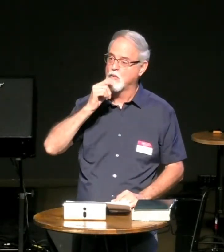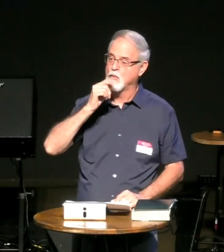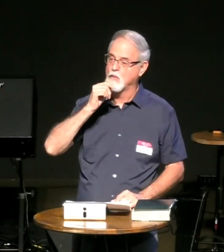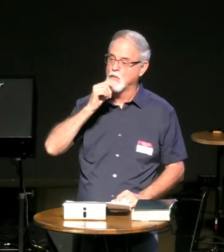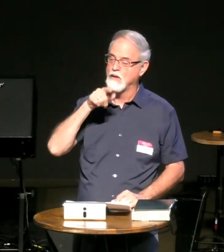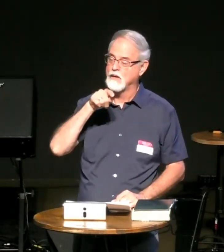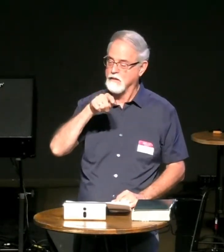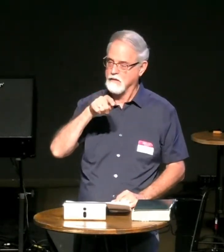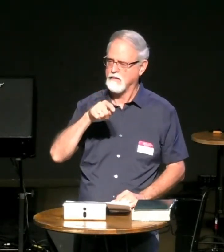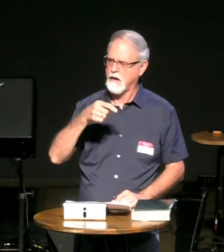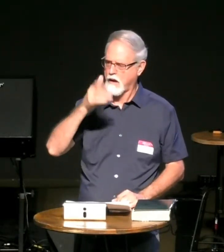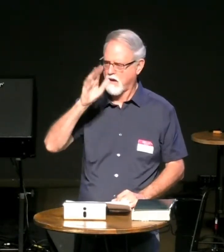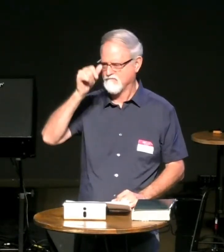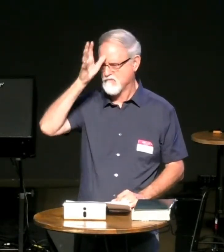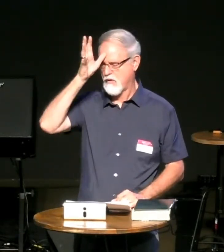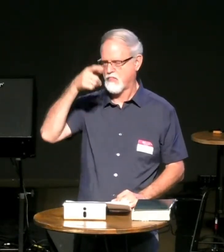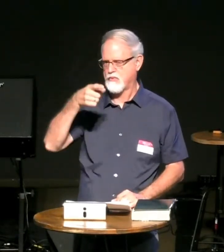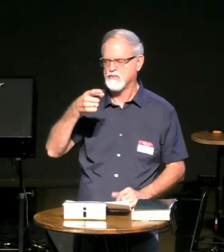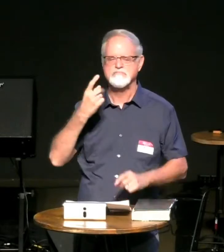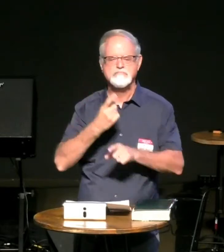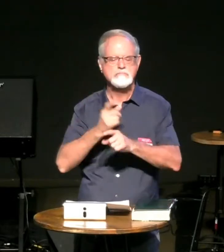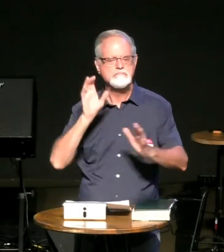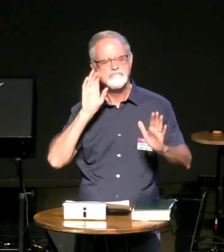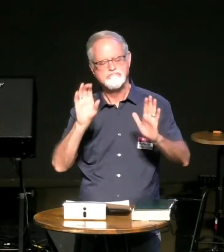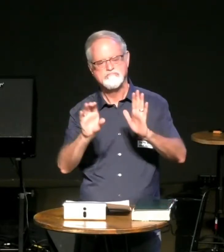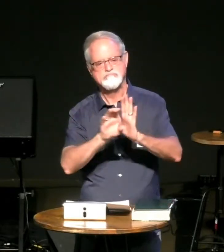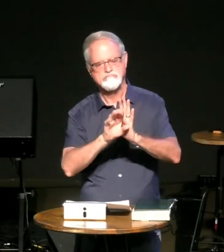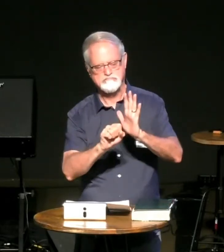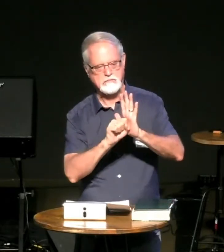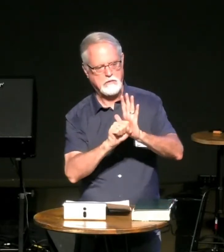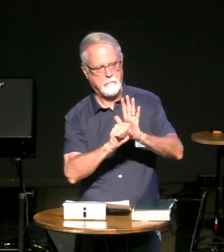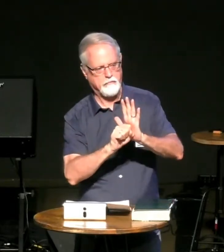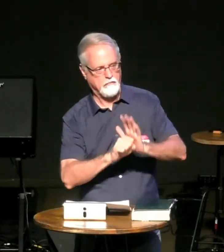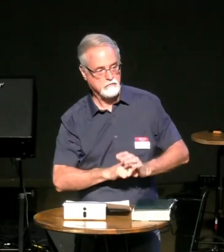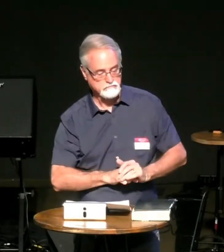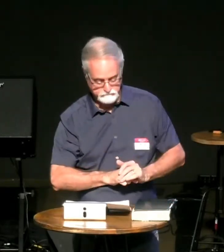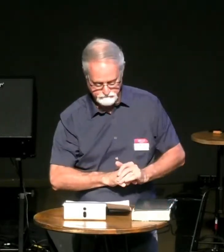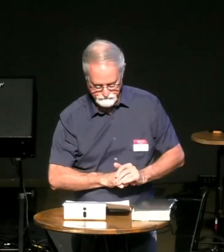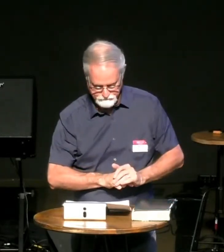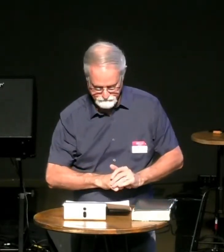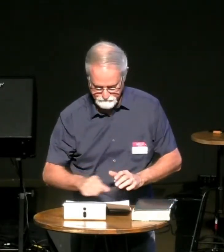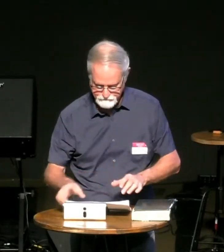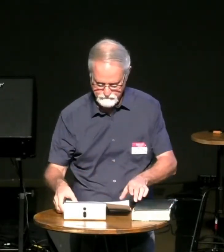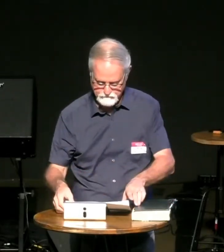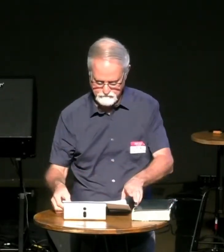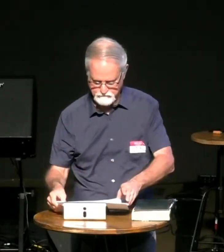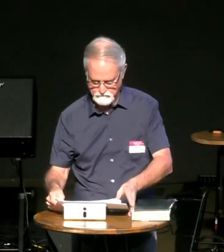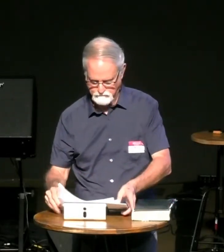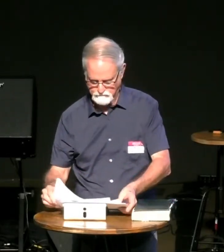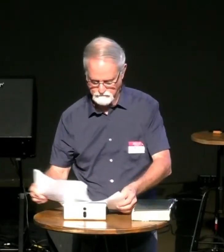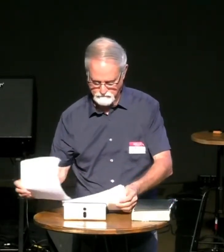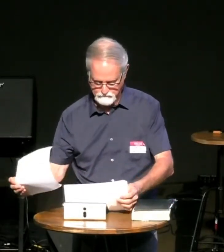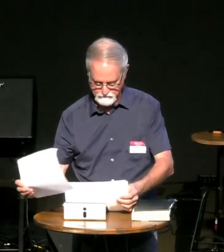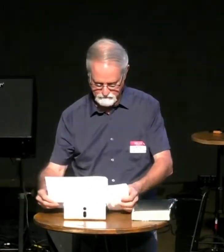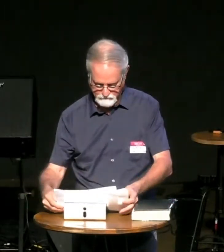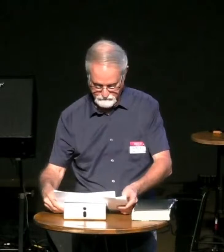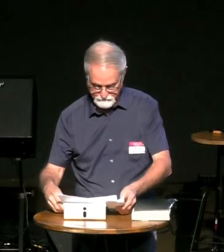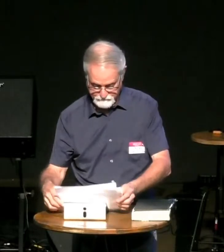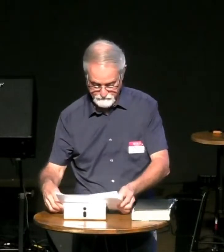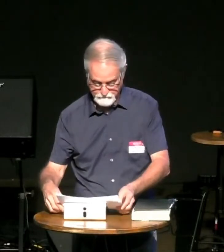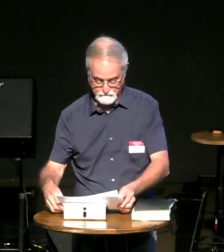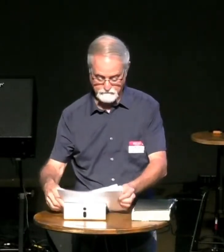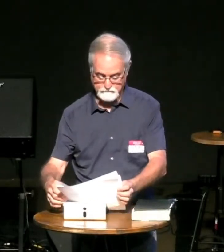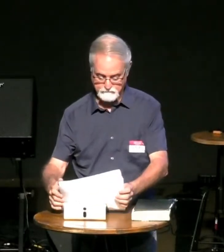interesting and it talks about the man who planted the vineyard and i want us today to draw an analogy between between that